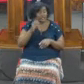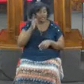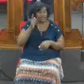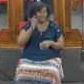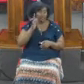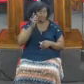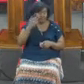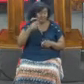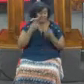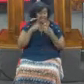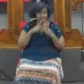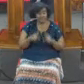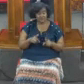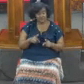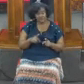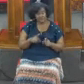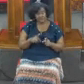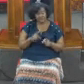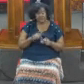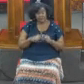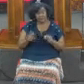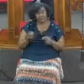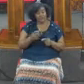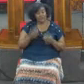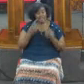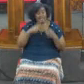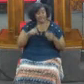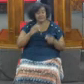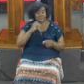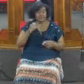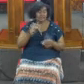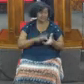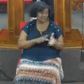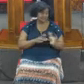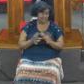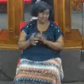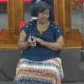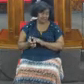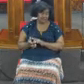answer. But the only answer is Jesus.